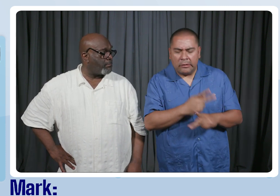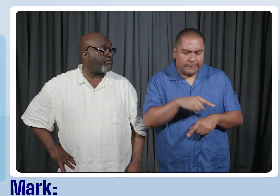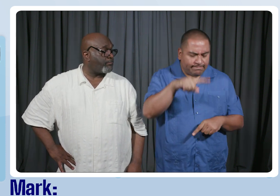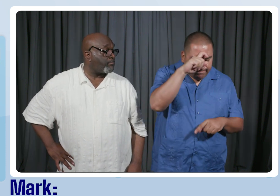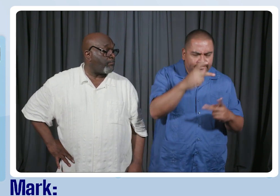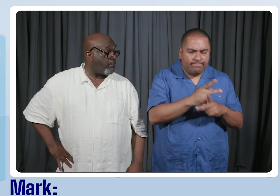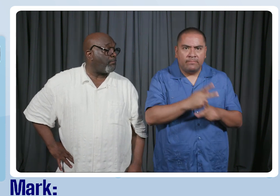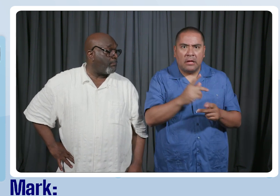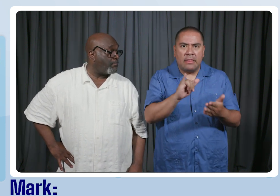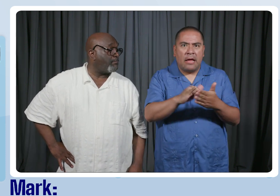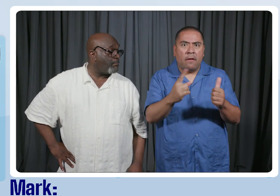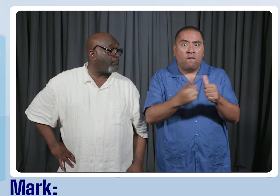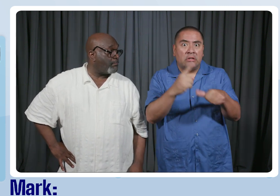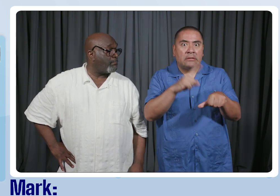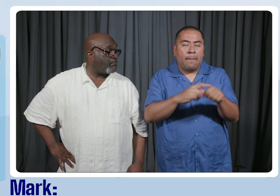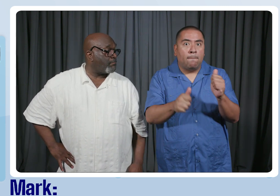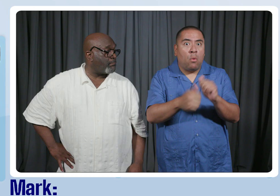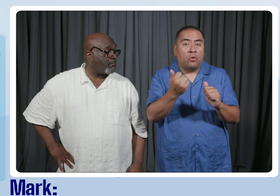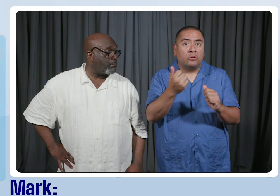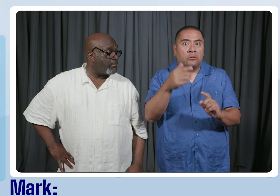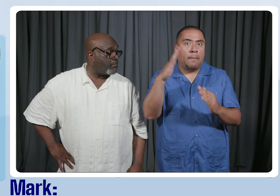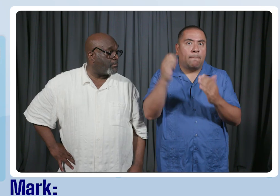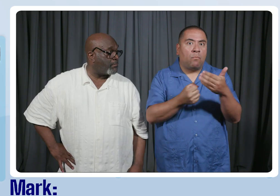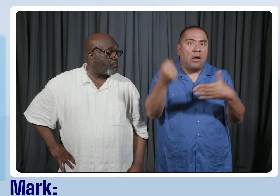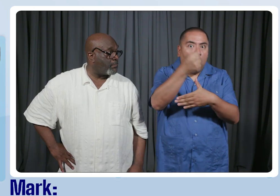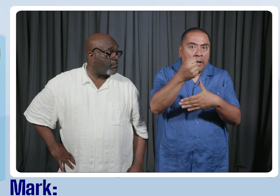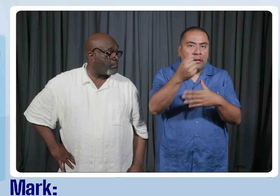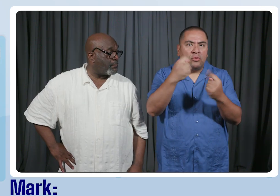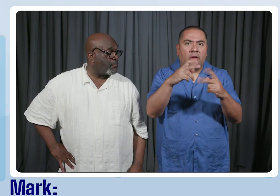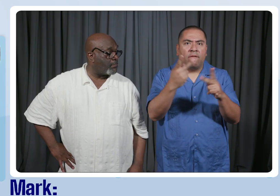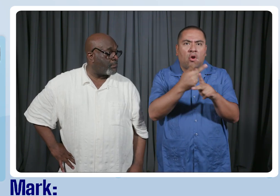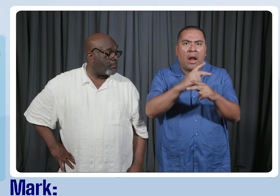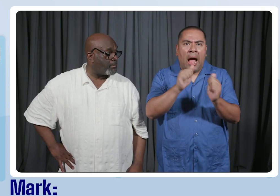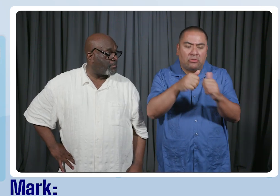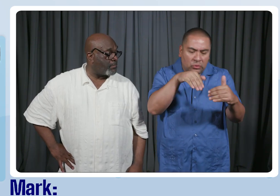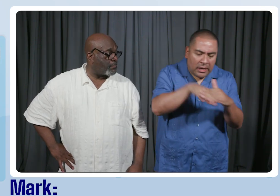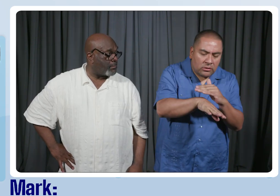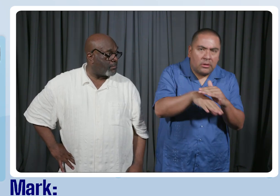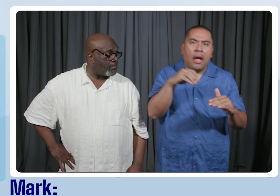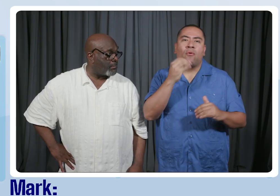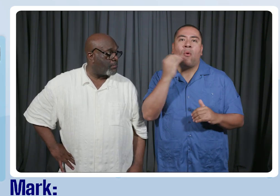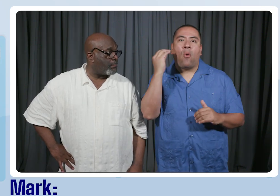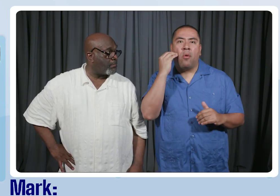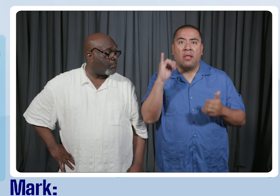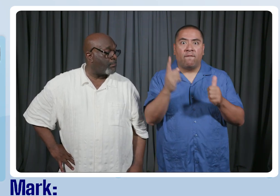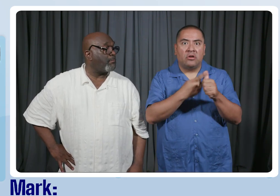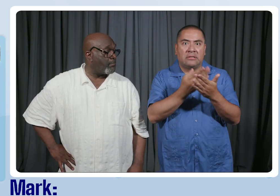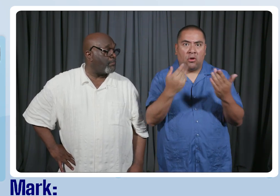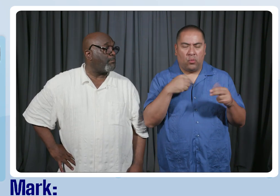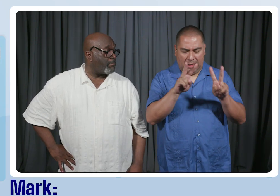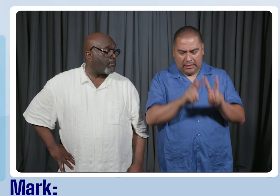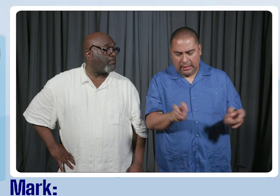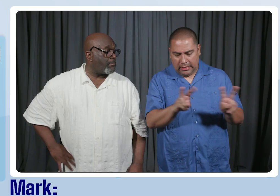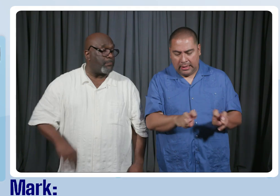is first and foremost trying to get into and out of the home. It's one of our priorities with HomeMod. It's what we always look at first. Thereafter, of